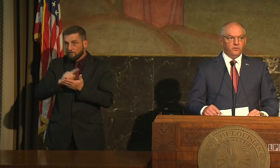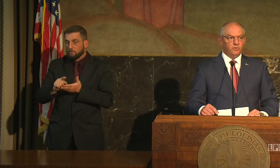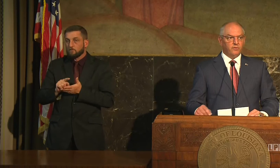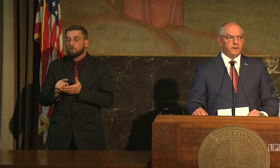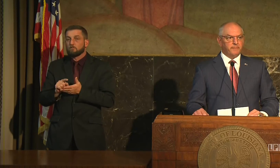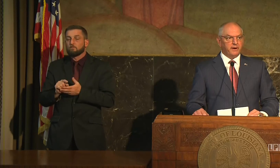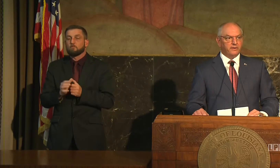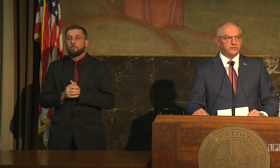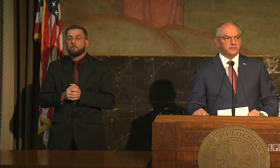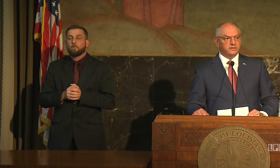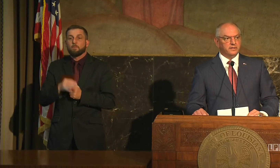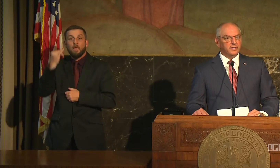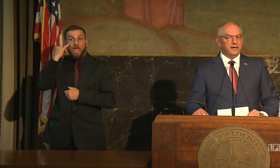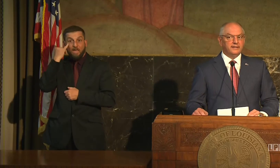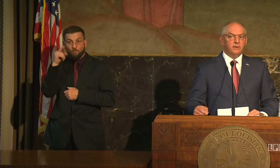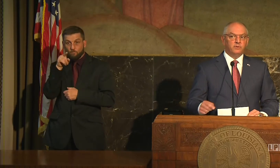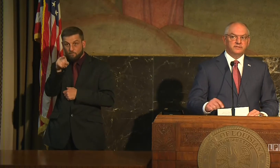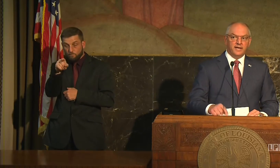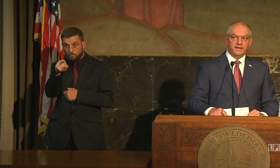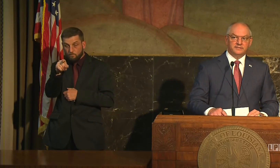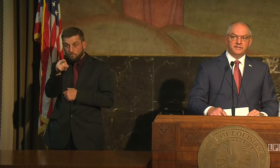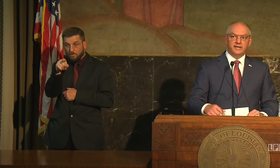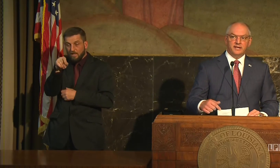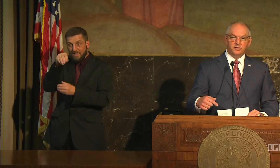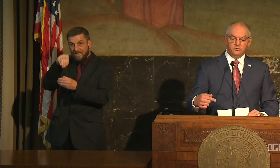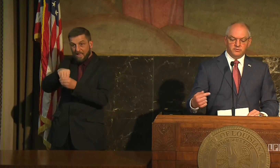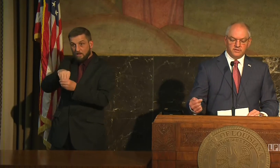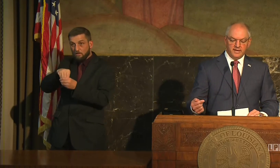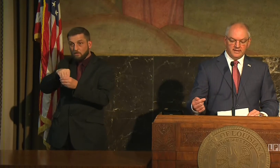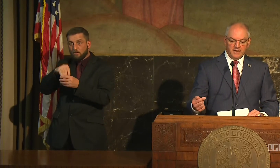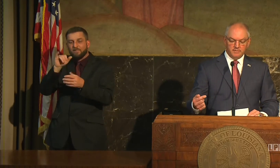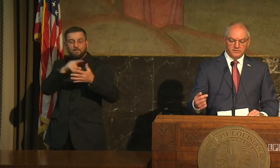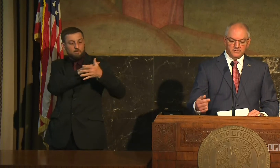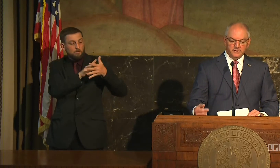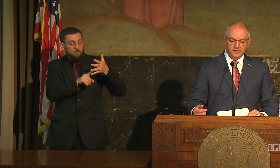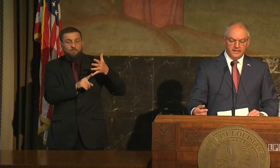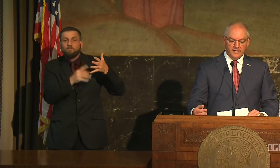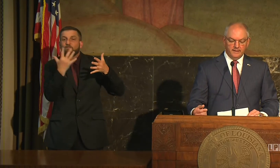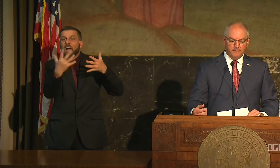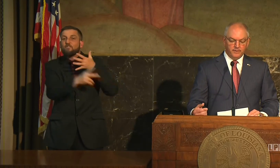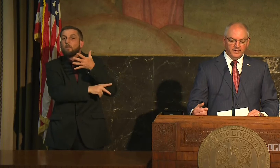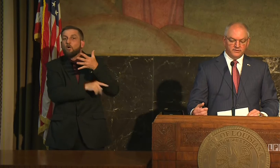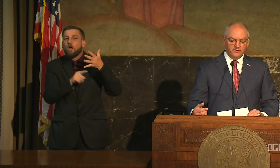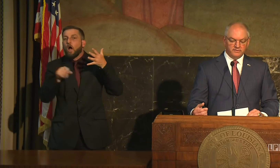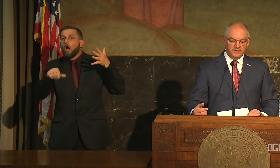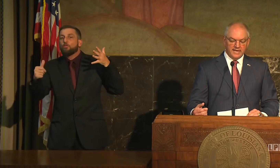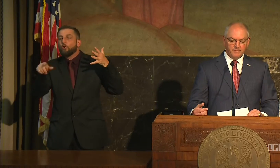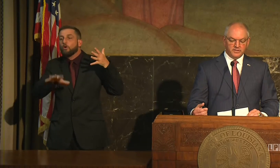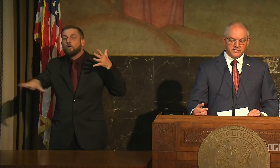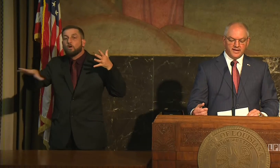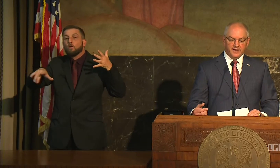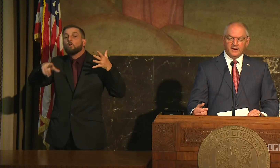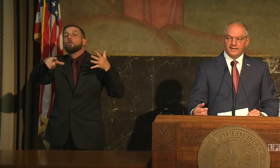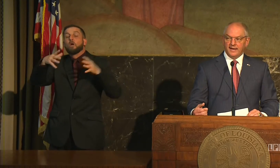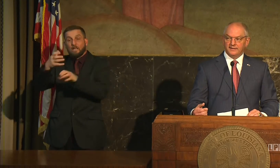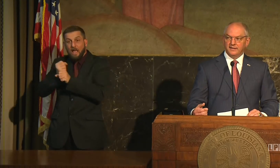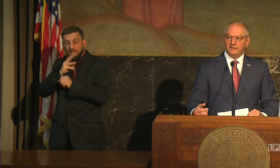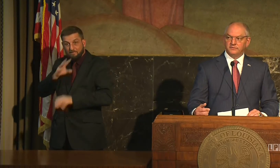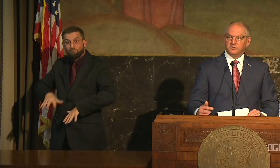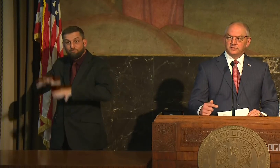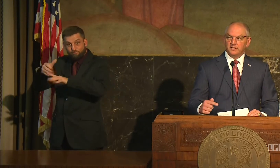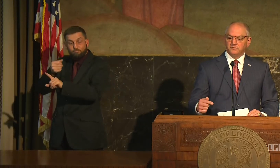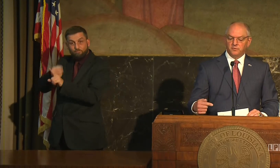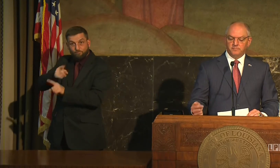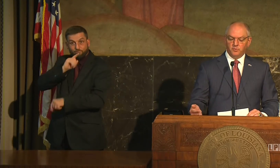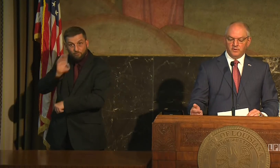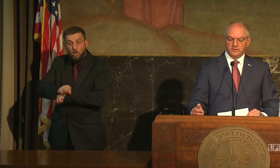If you are in a parish that was not listed and you sustained damage, please visit damage.la.gov